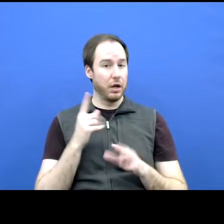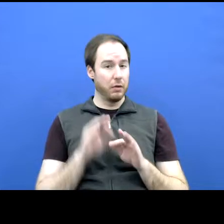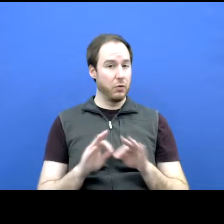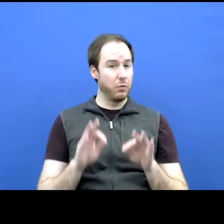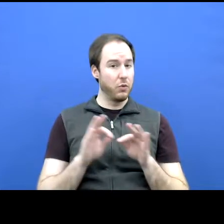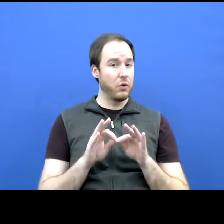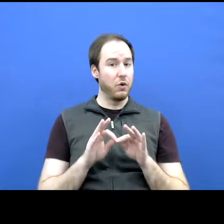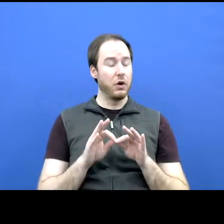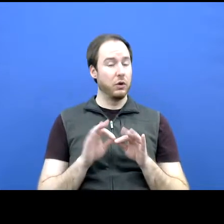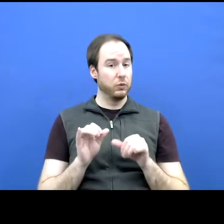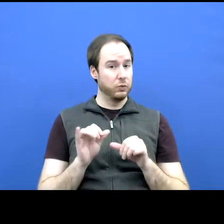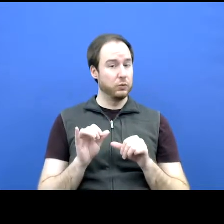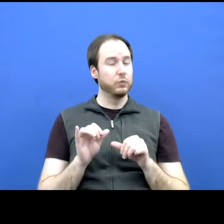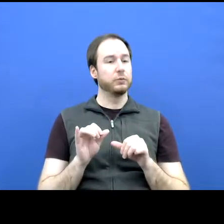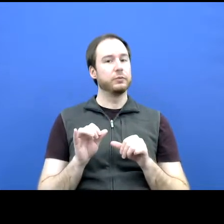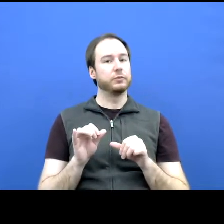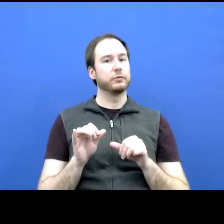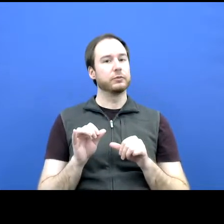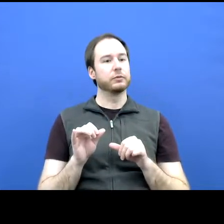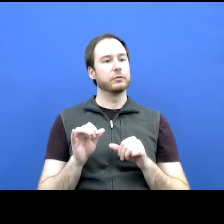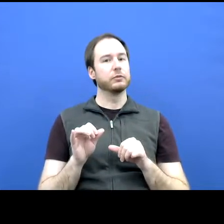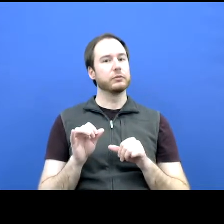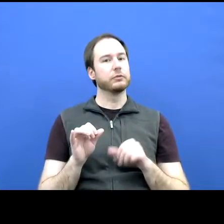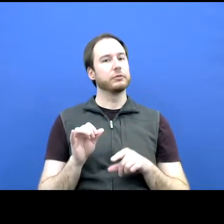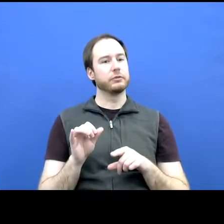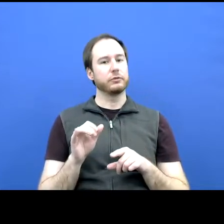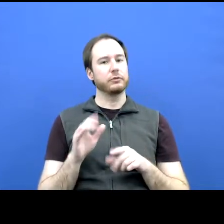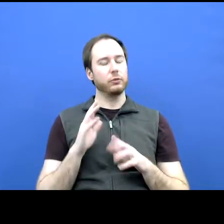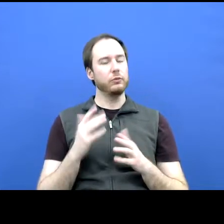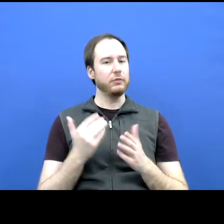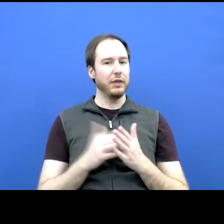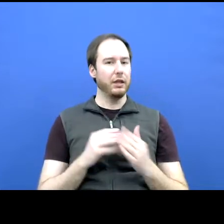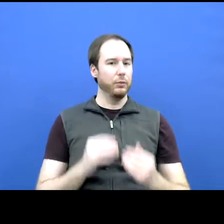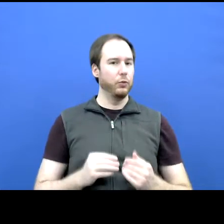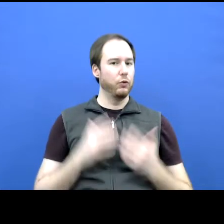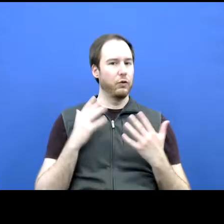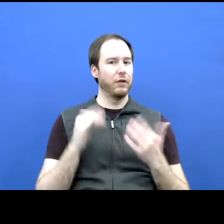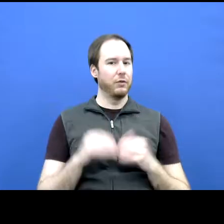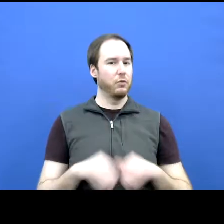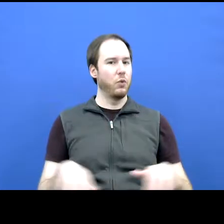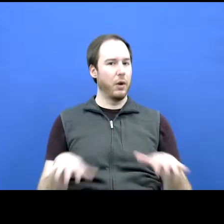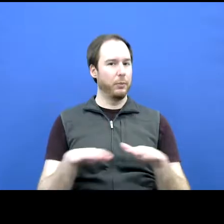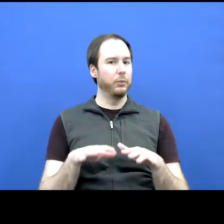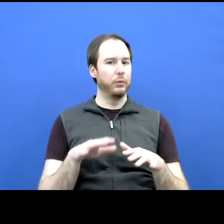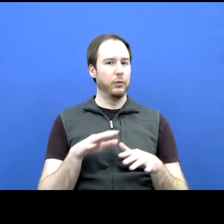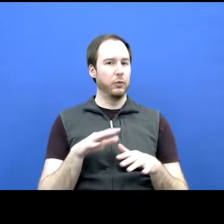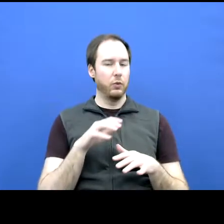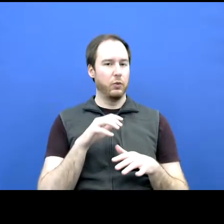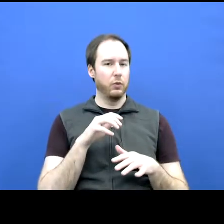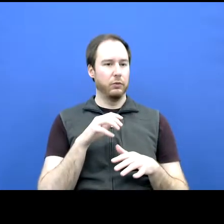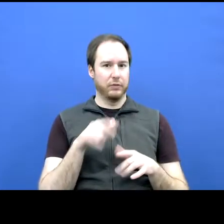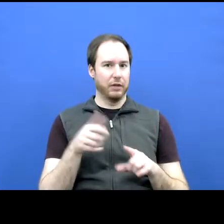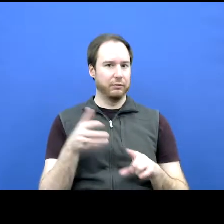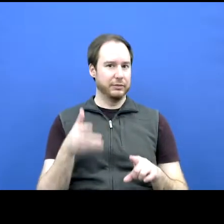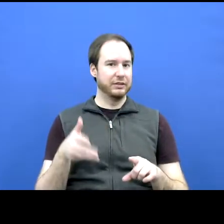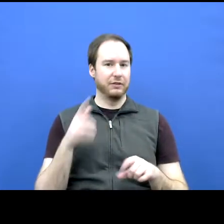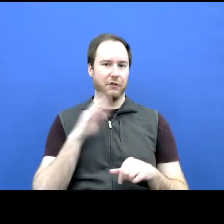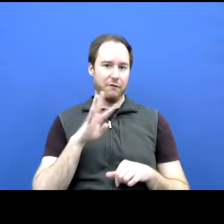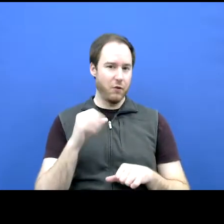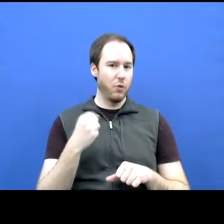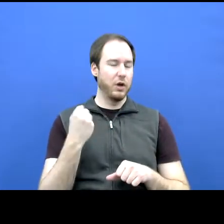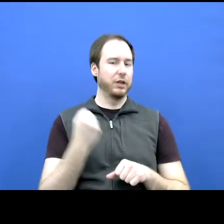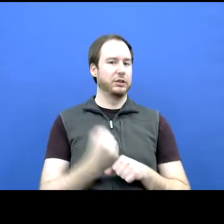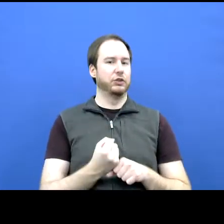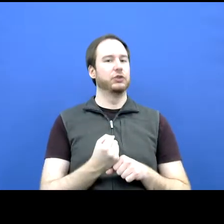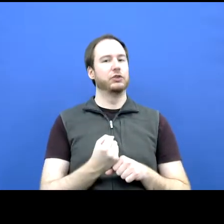what this does is it puts new life into that property that's been around for 40 plus